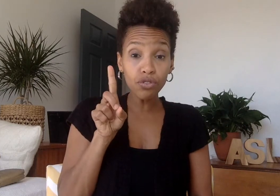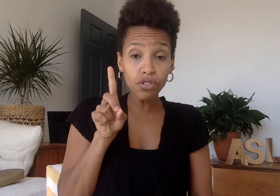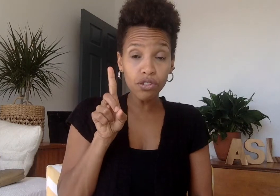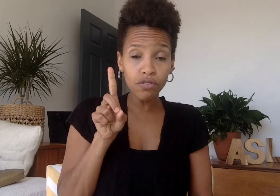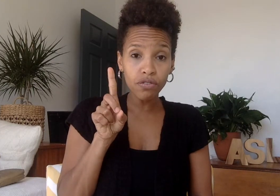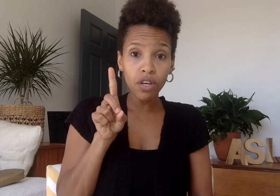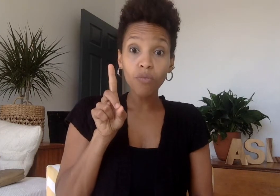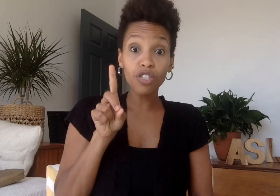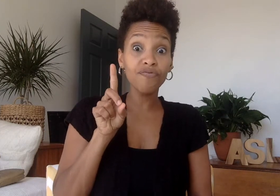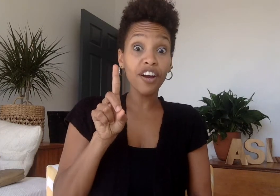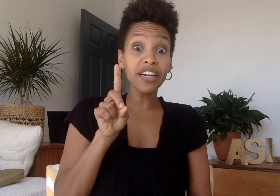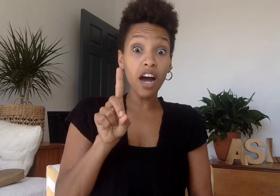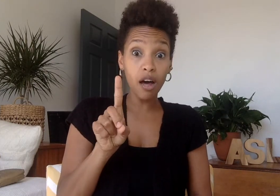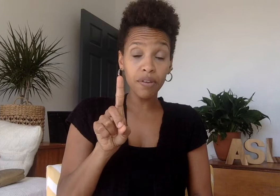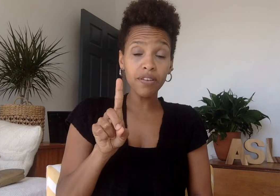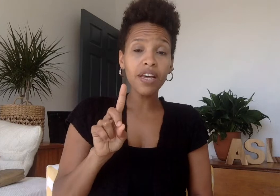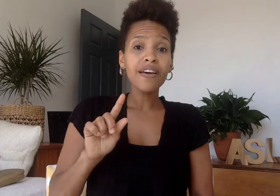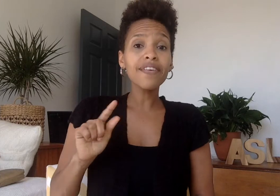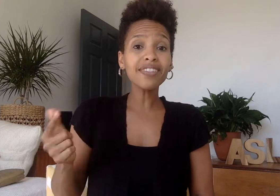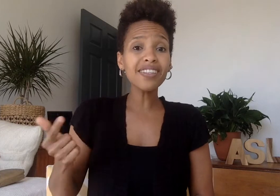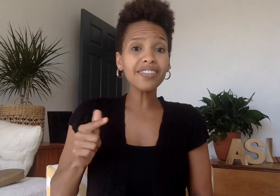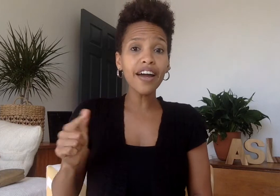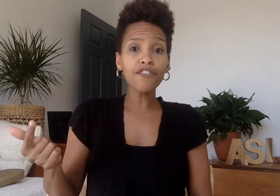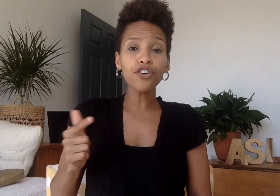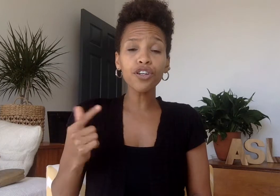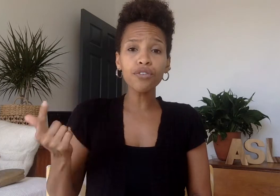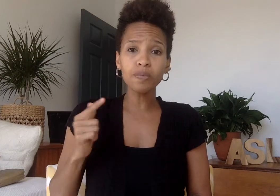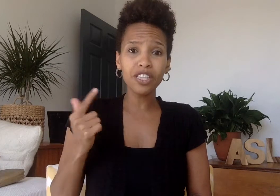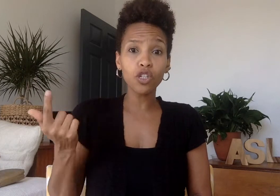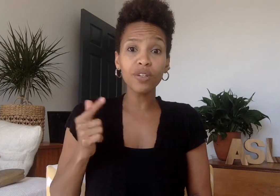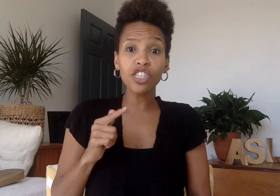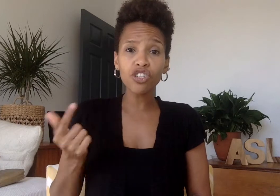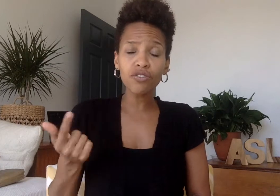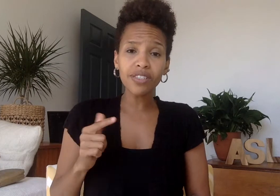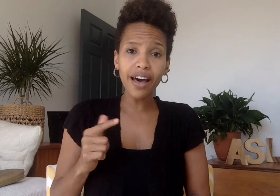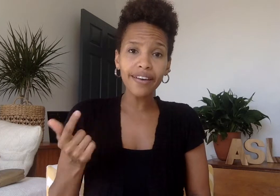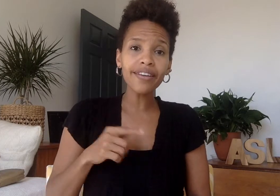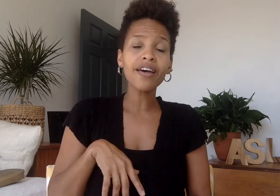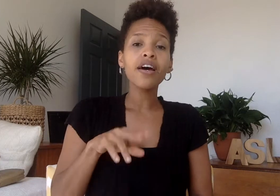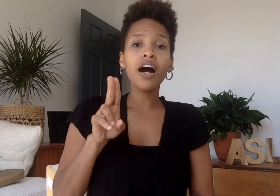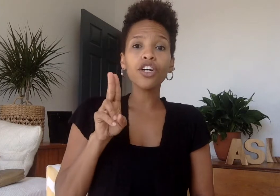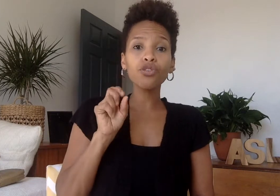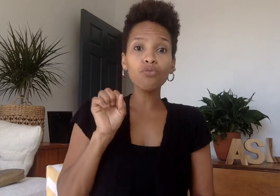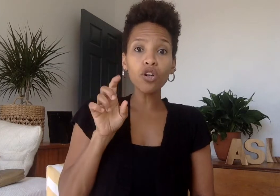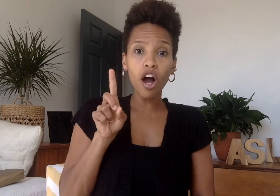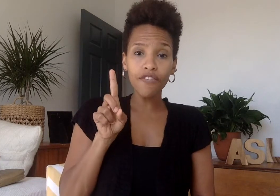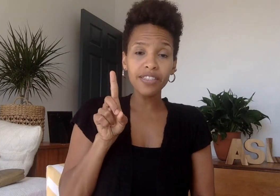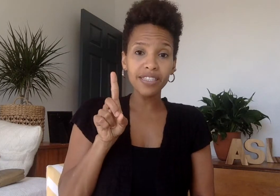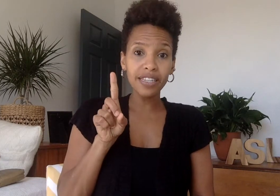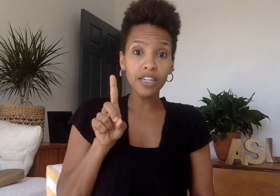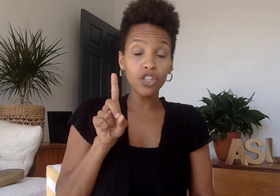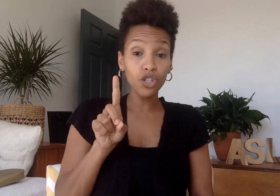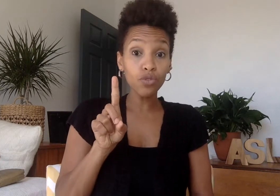used, which is very common. This is a sign for used, but it's a regional sign. You more often see